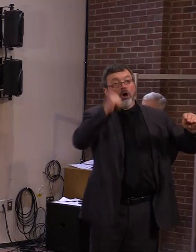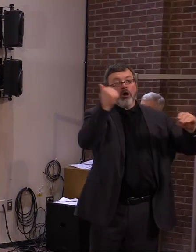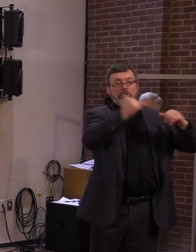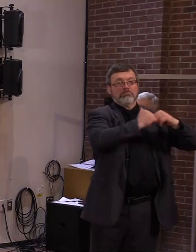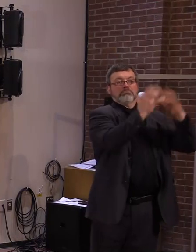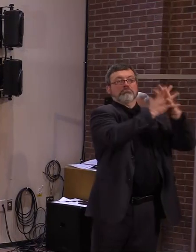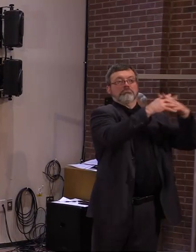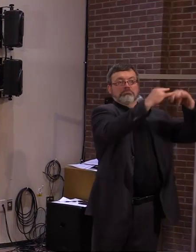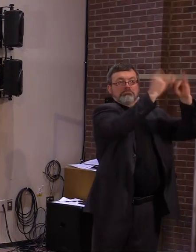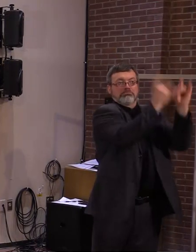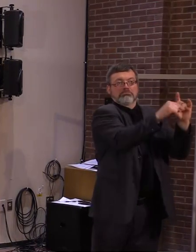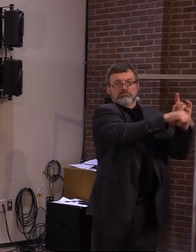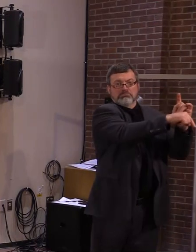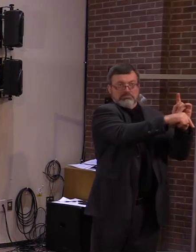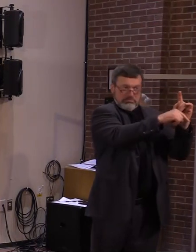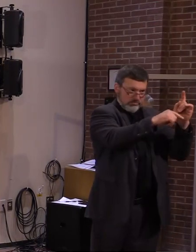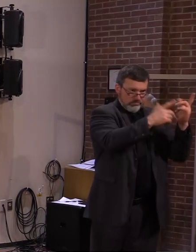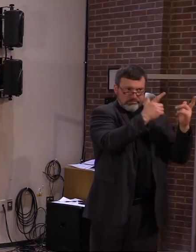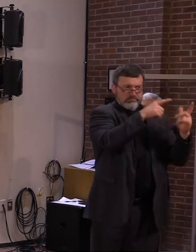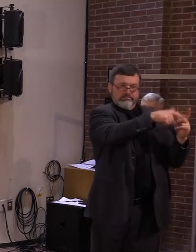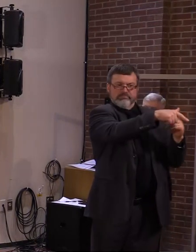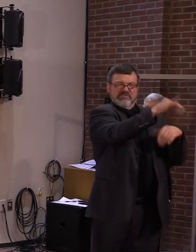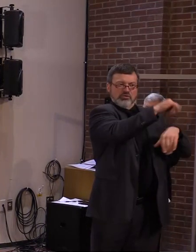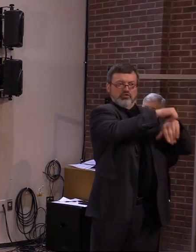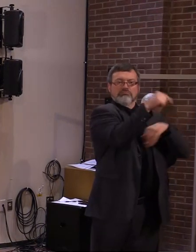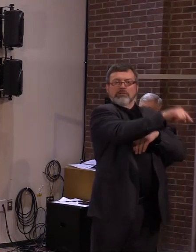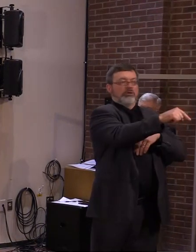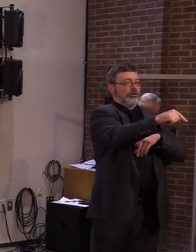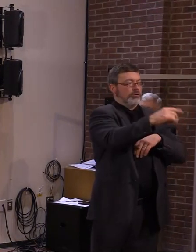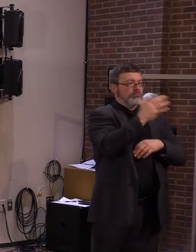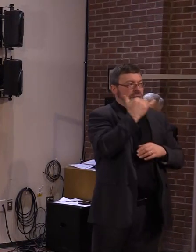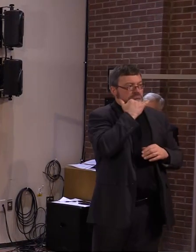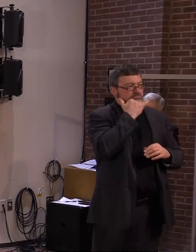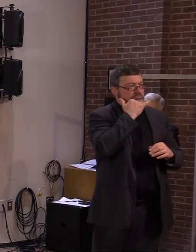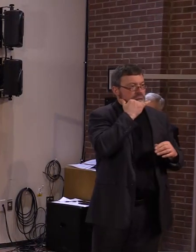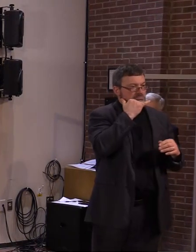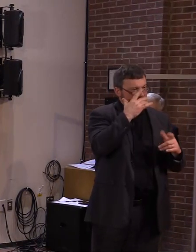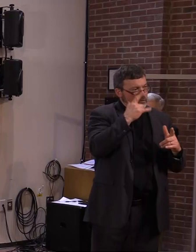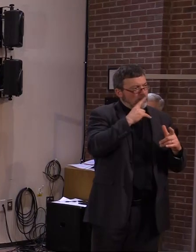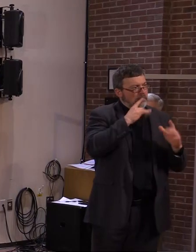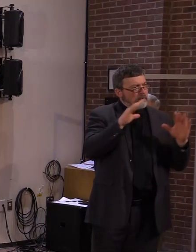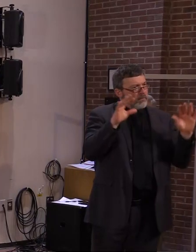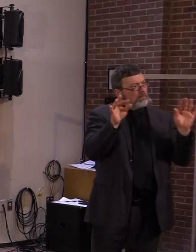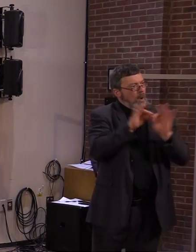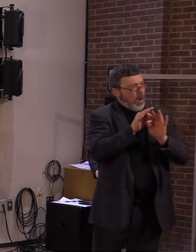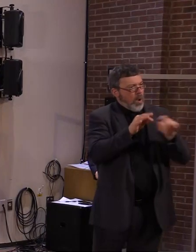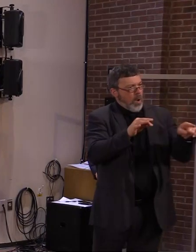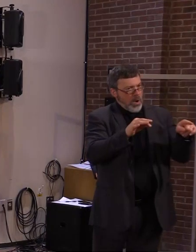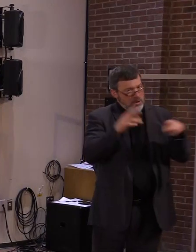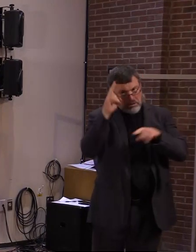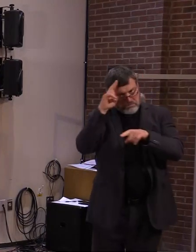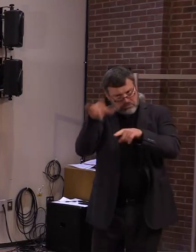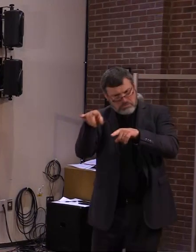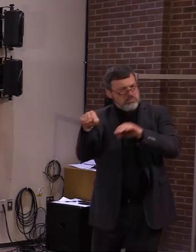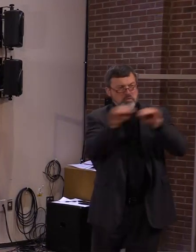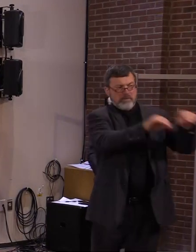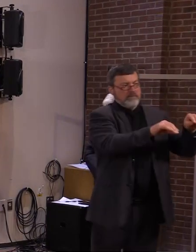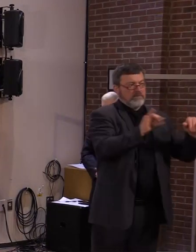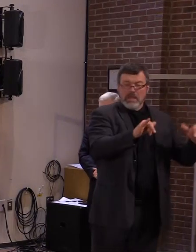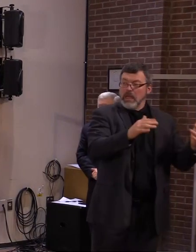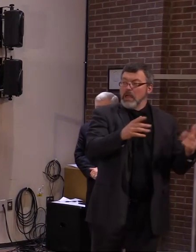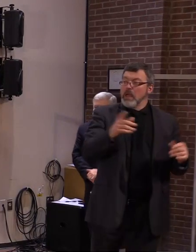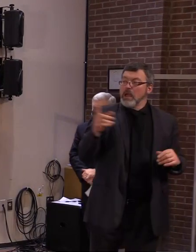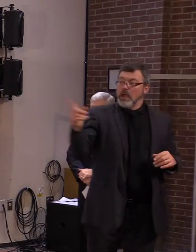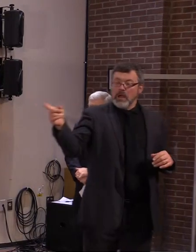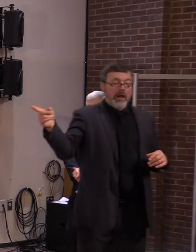workers so that hospital beds could open back up for critical surgeries? I think, again, Dr. Levine or